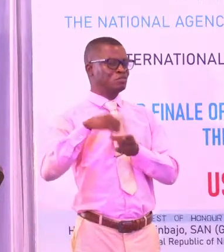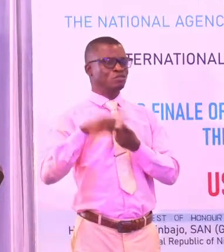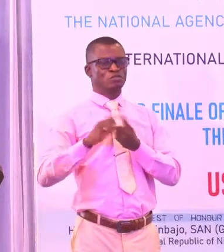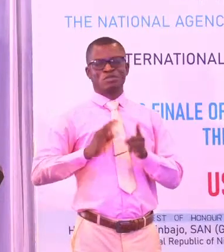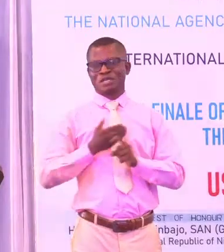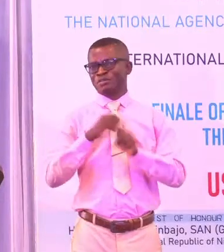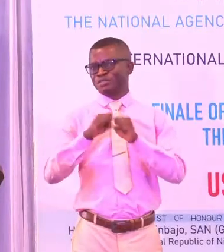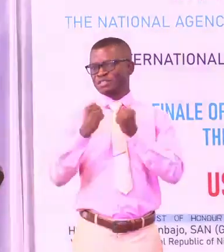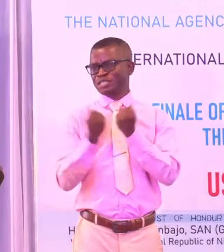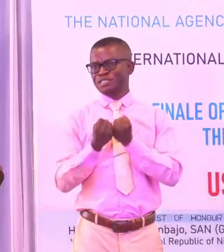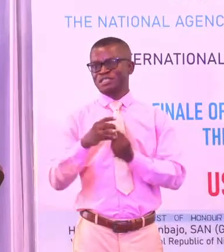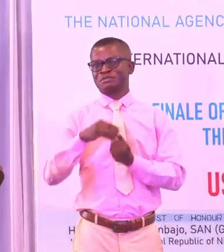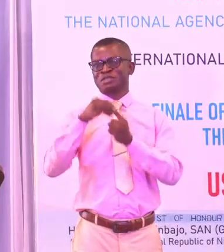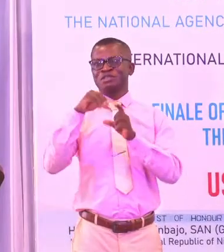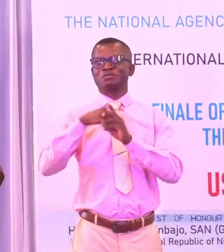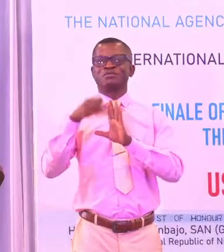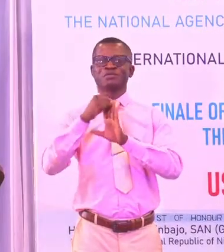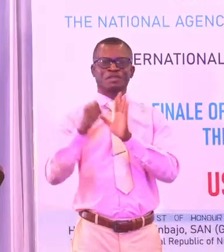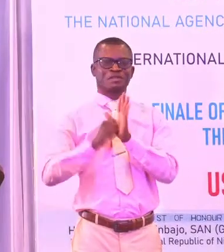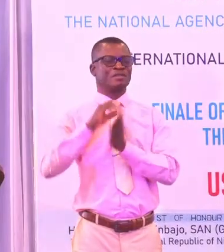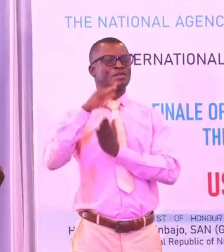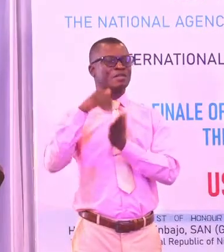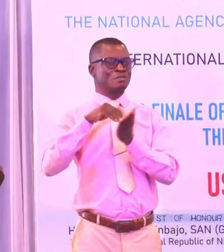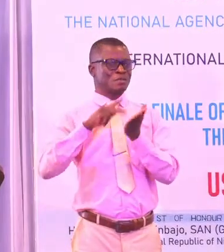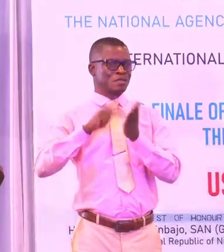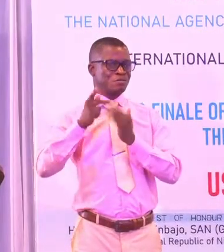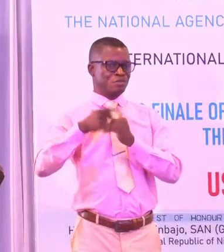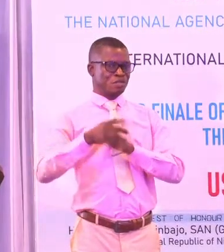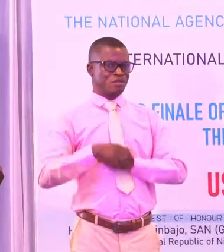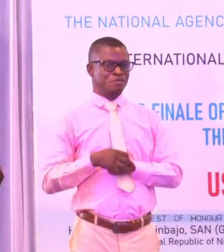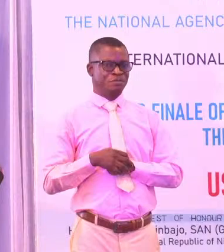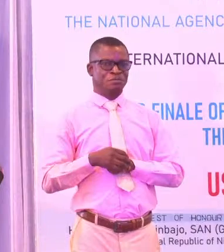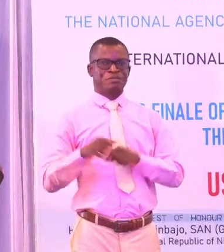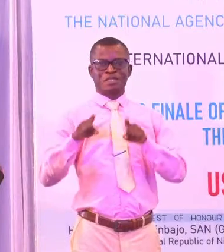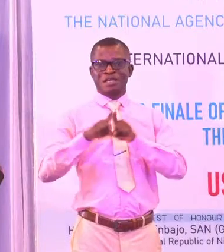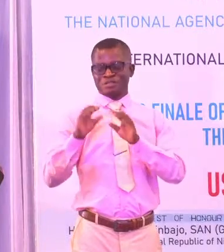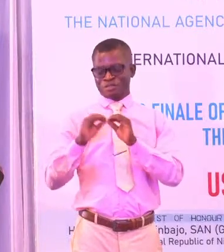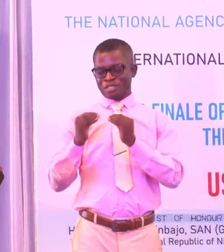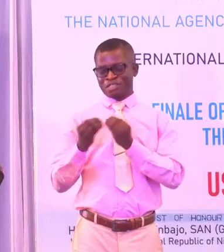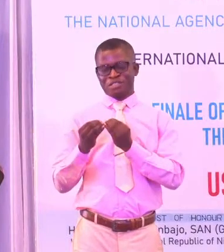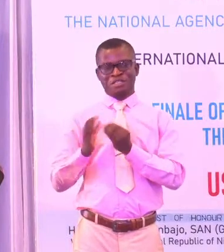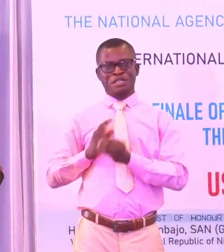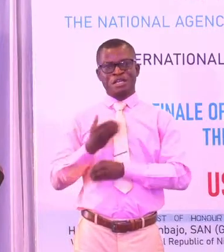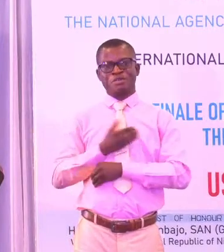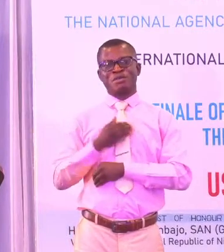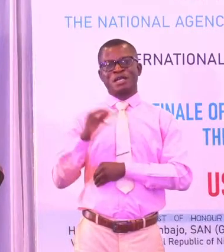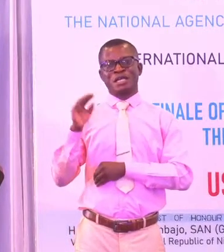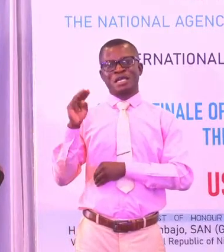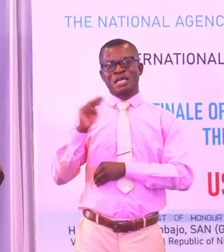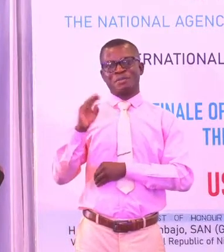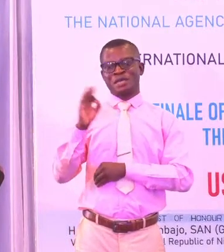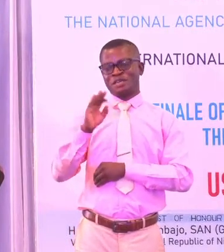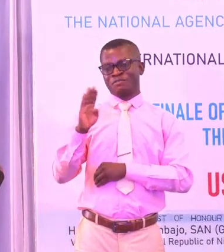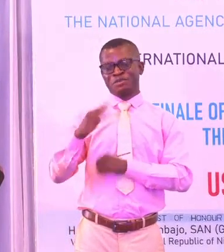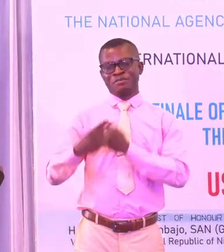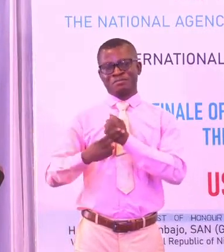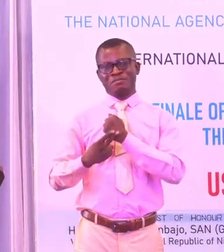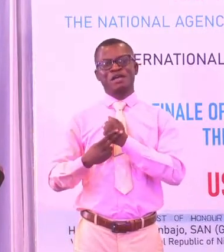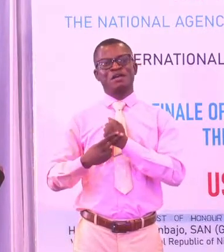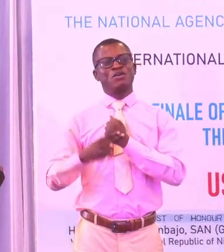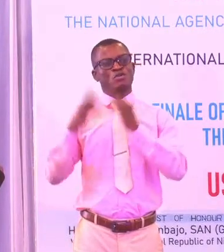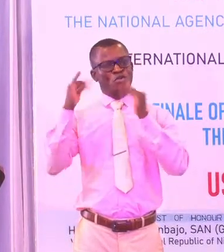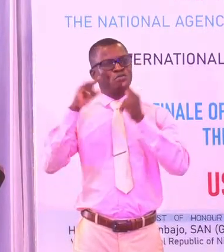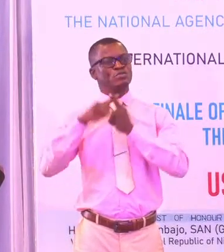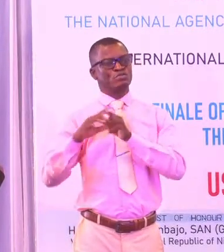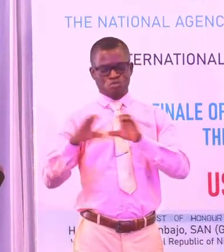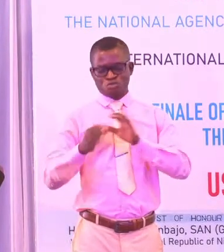in the state-targeted programs. As an organization, Fortem MFI hope to do more by